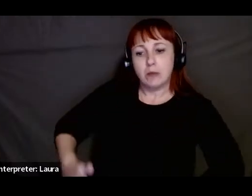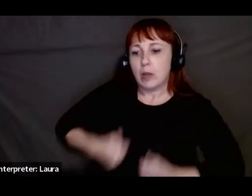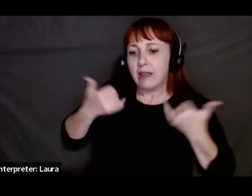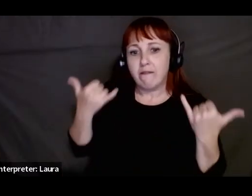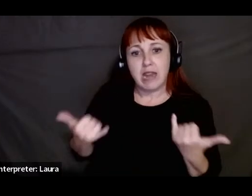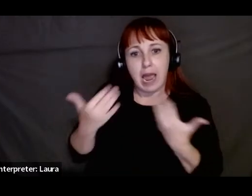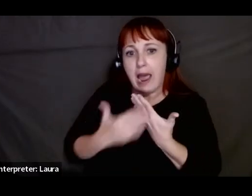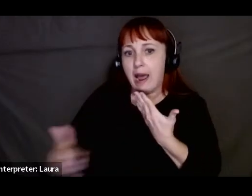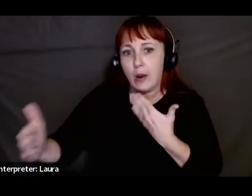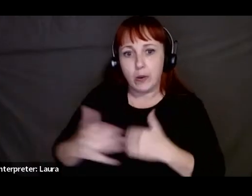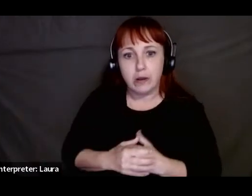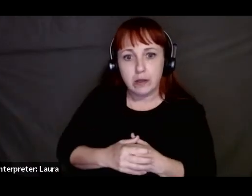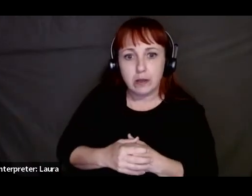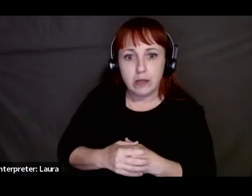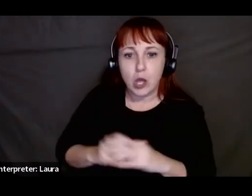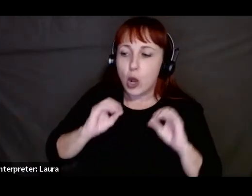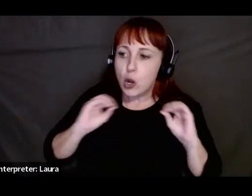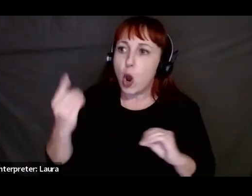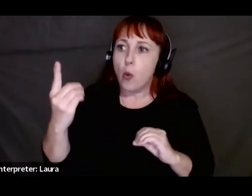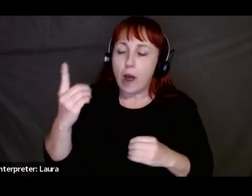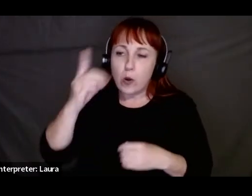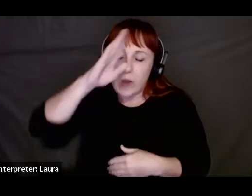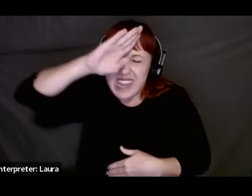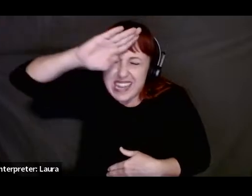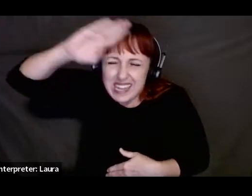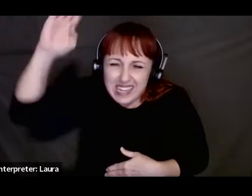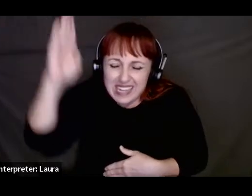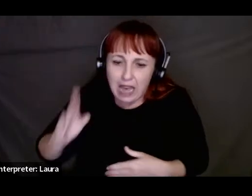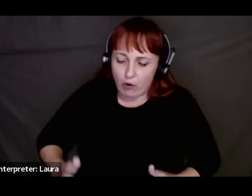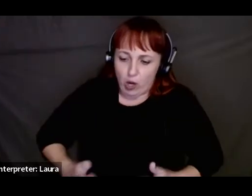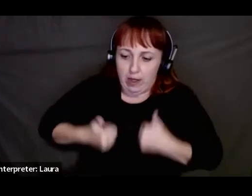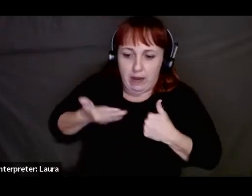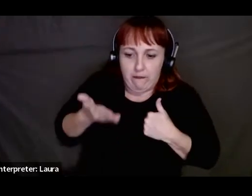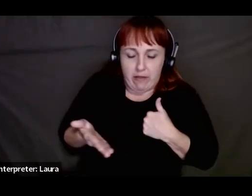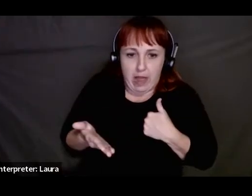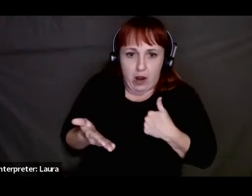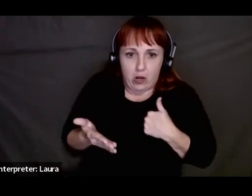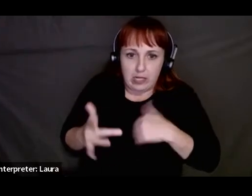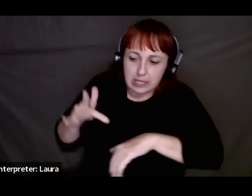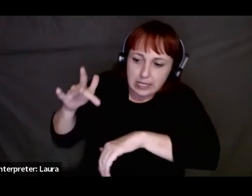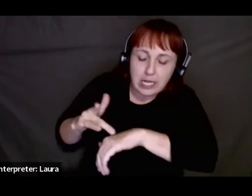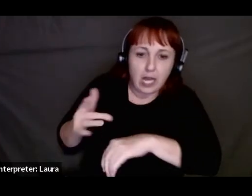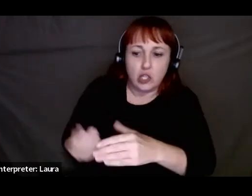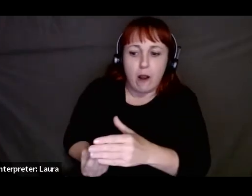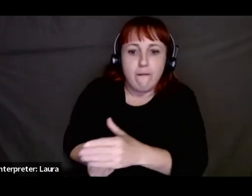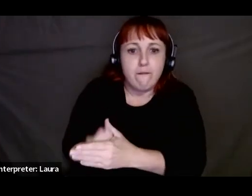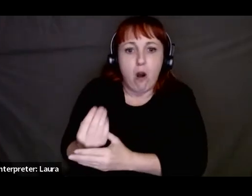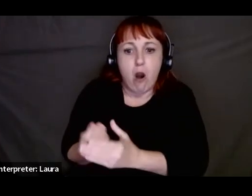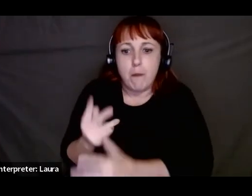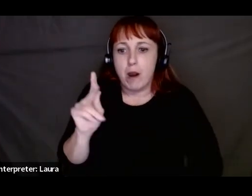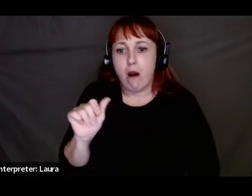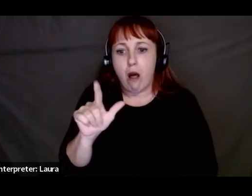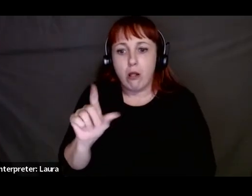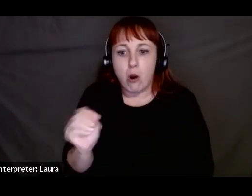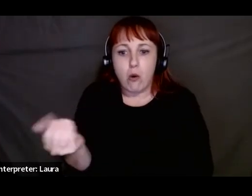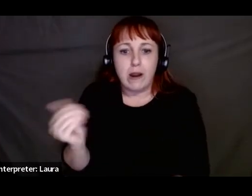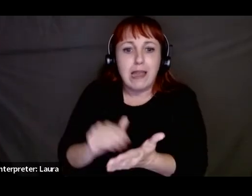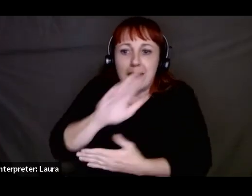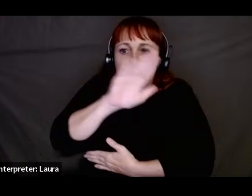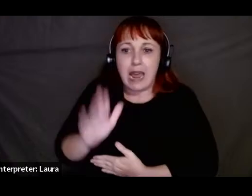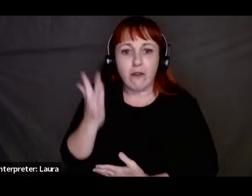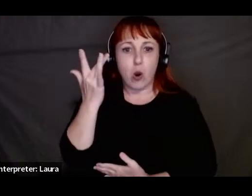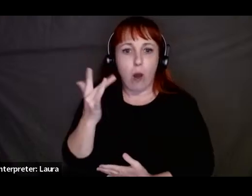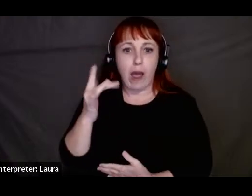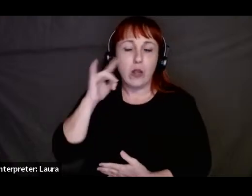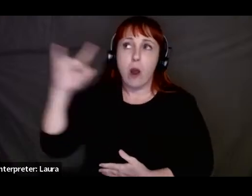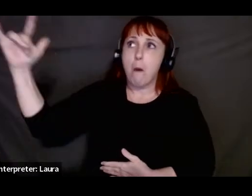And nobody will ever be able to farm hollow there ever again because of fear of